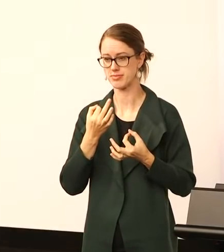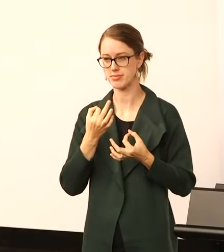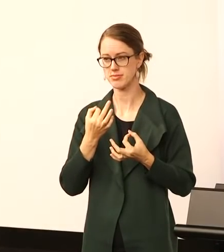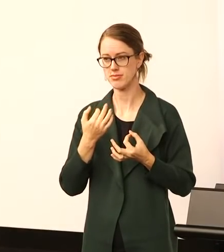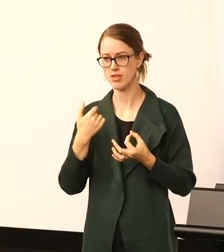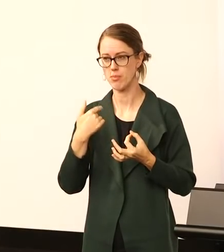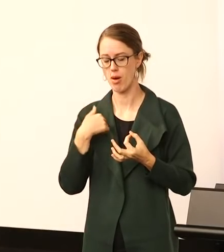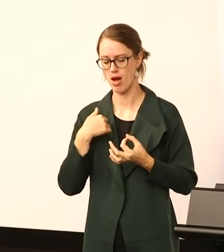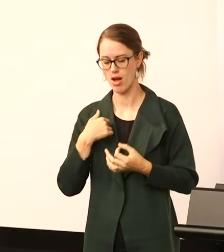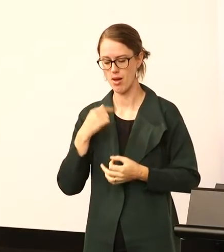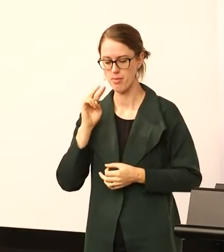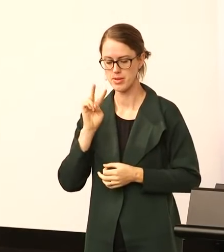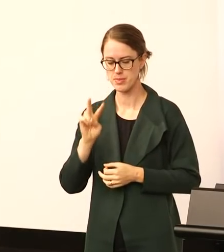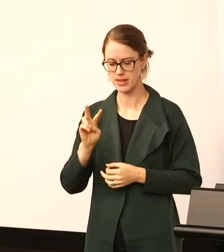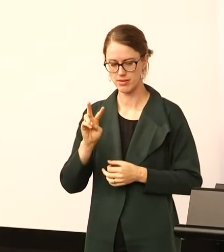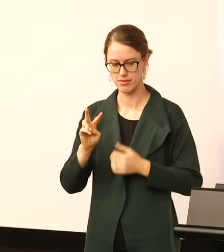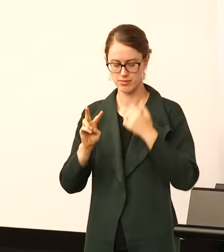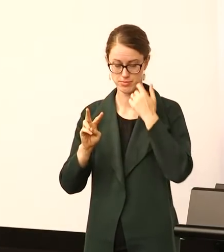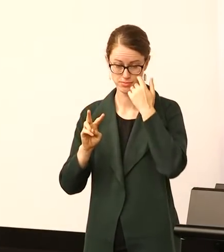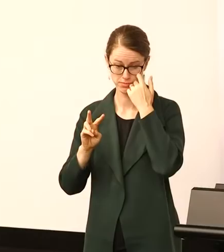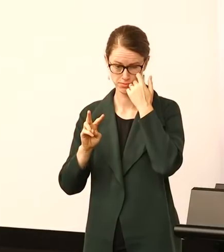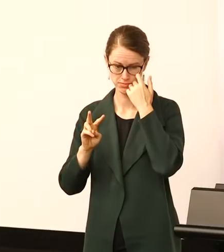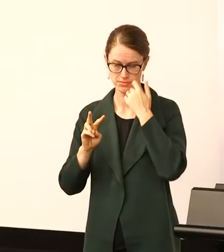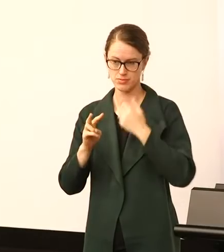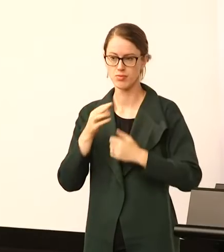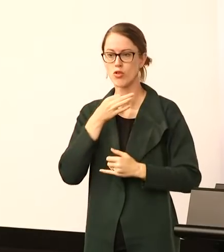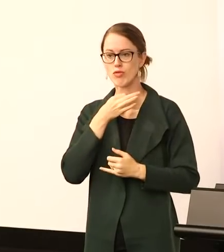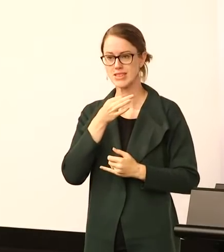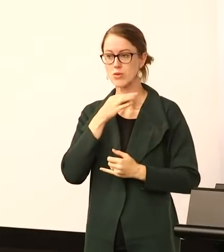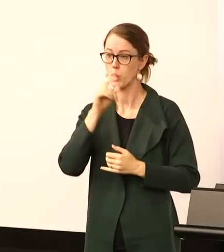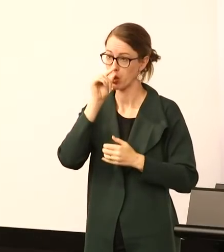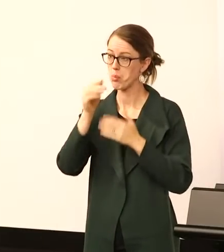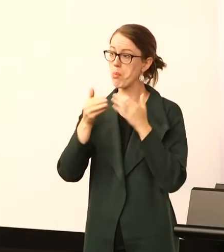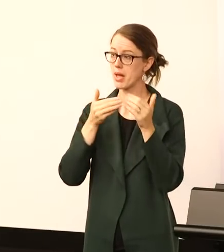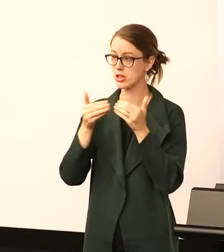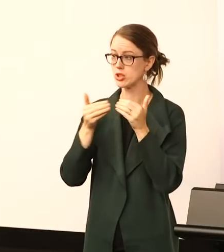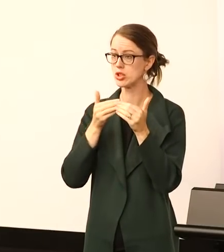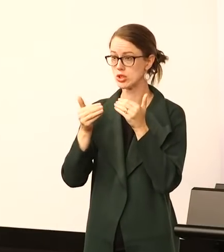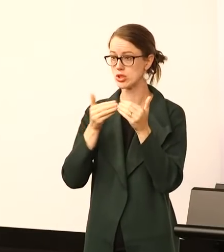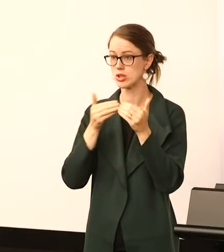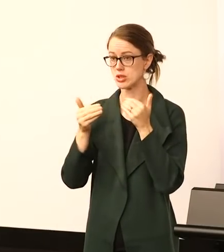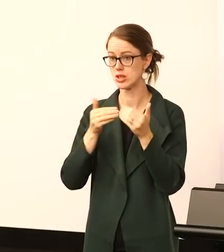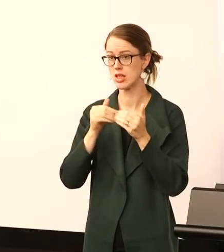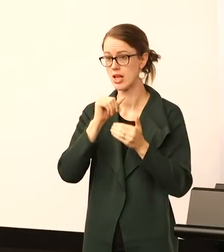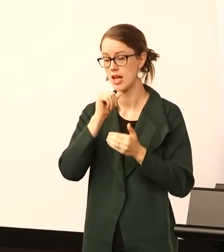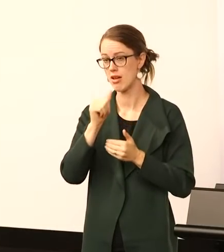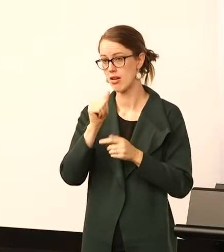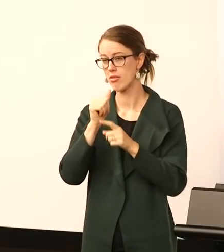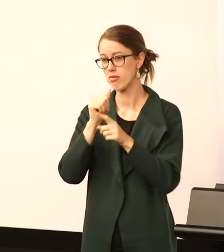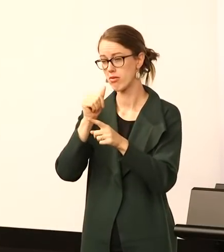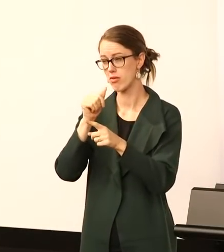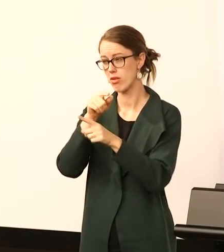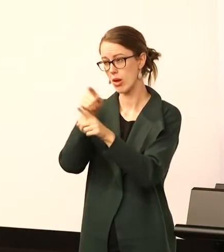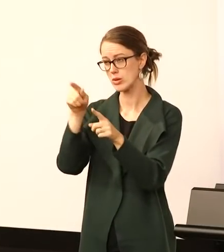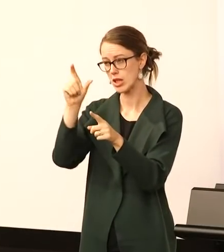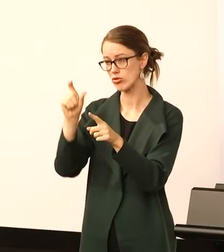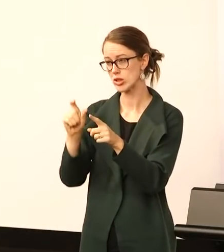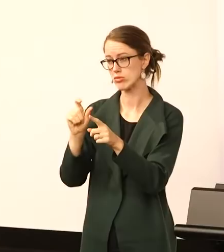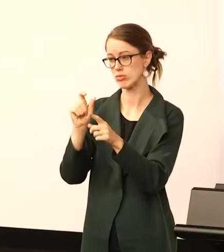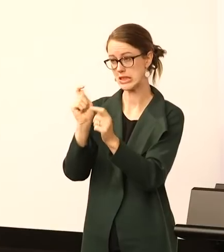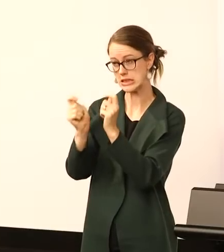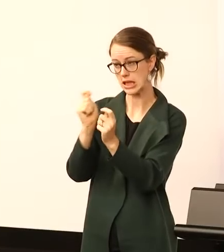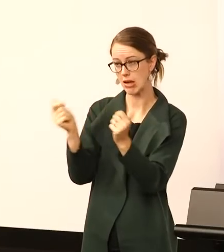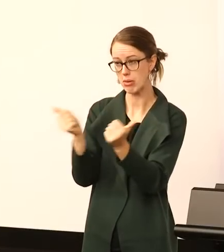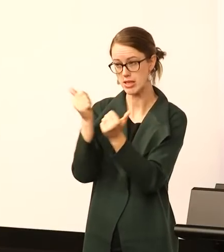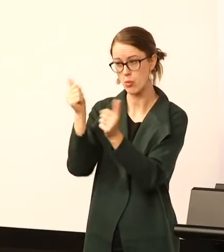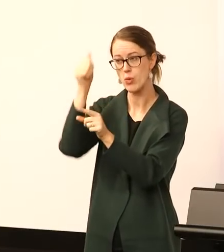My own view is that again, the risks can be managed well, especially if we've got countries that have got good testing in